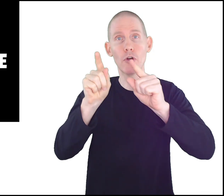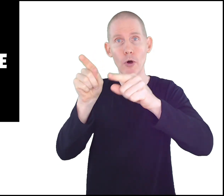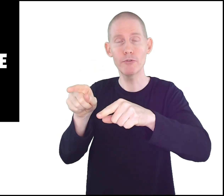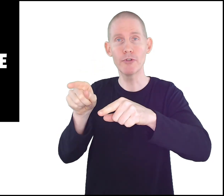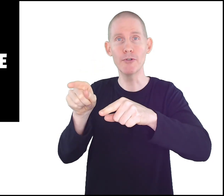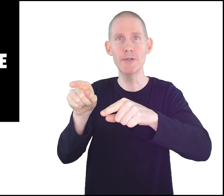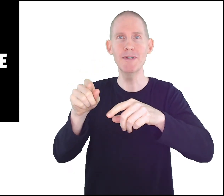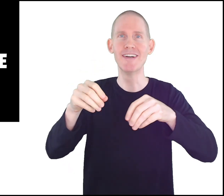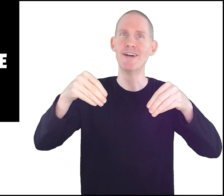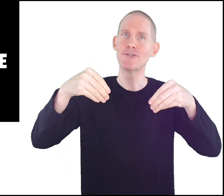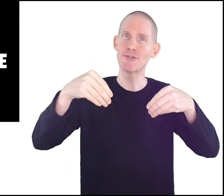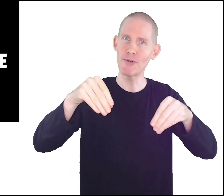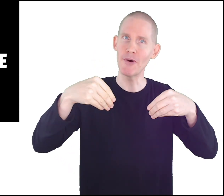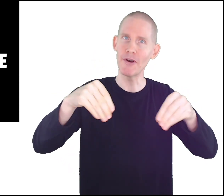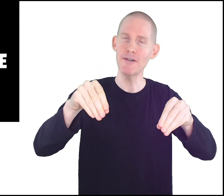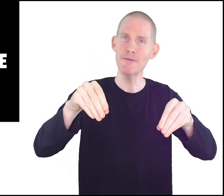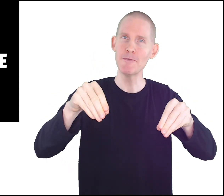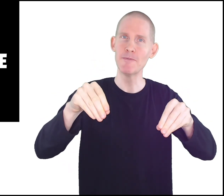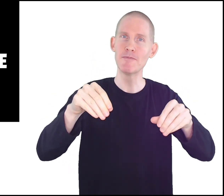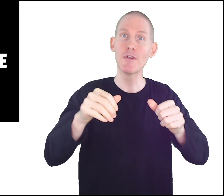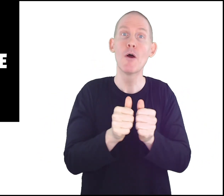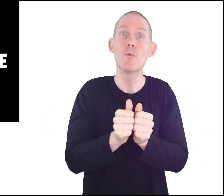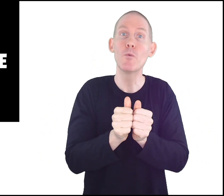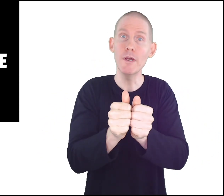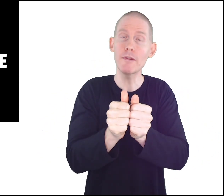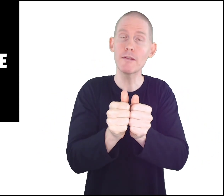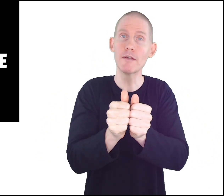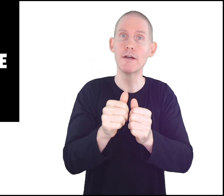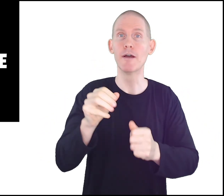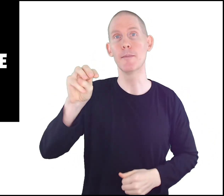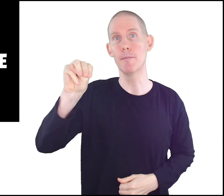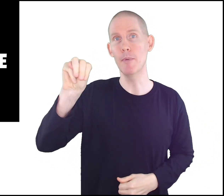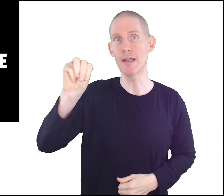go to store with Meg.